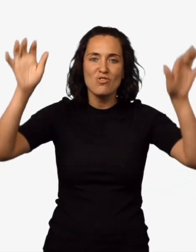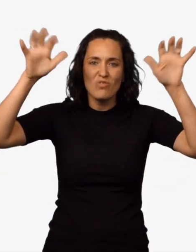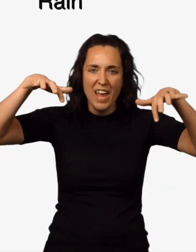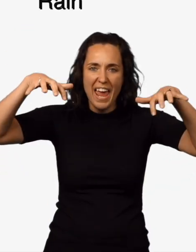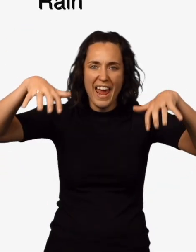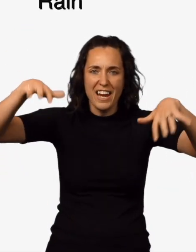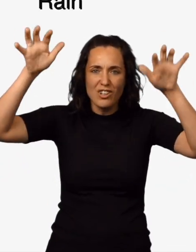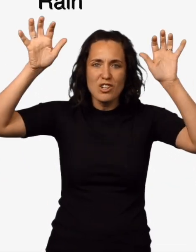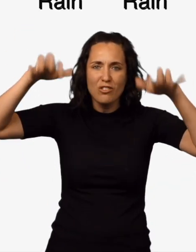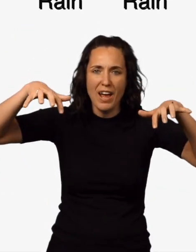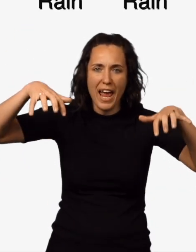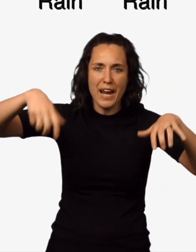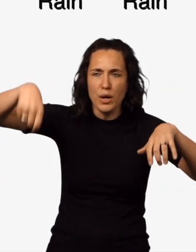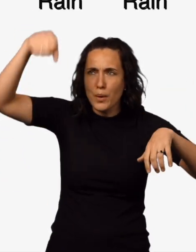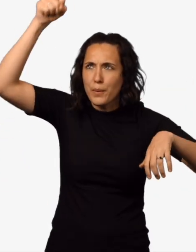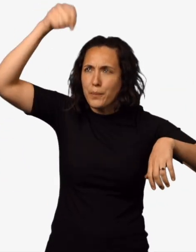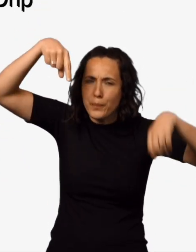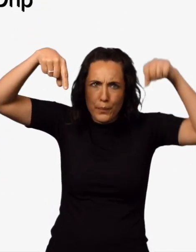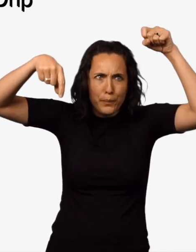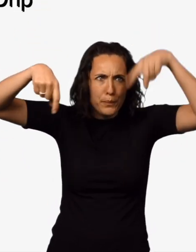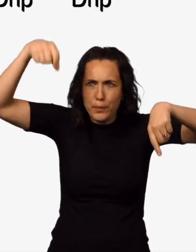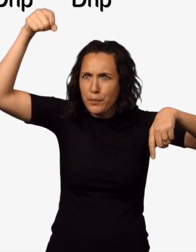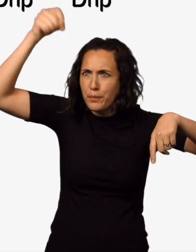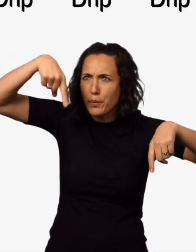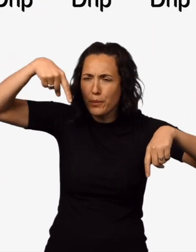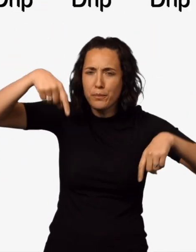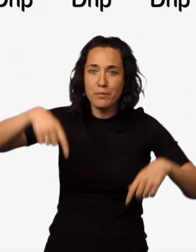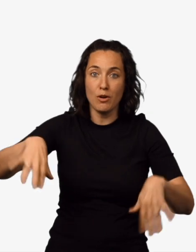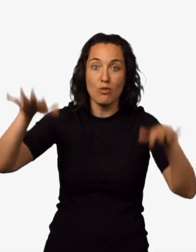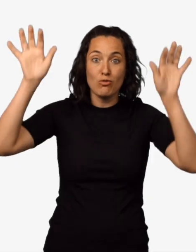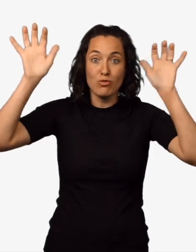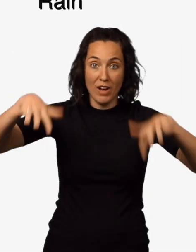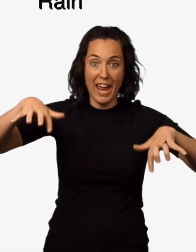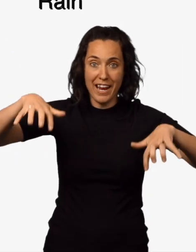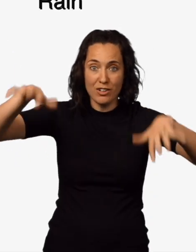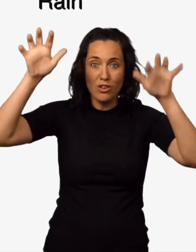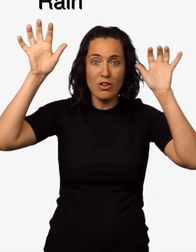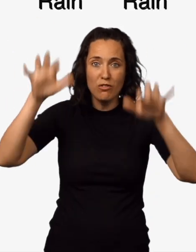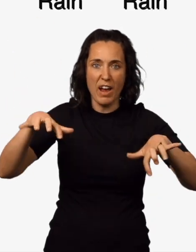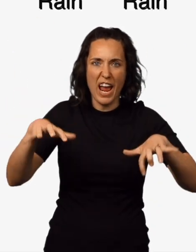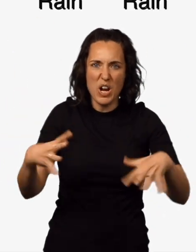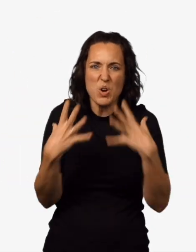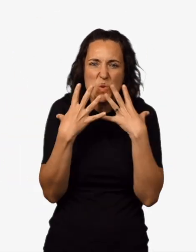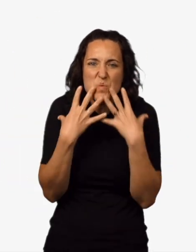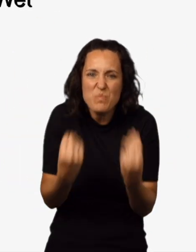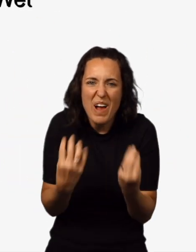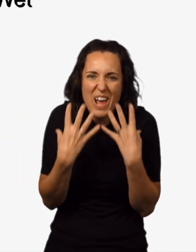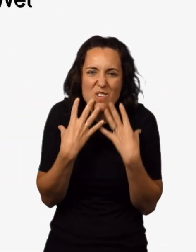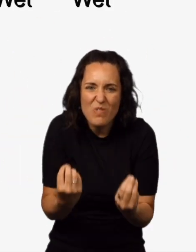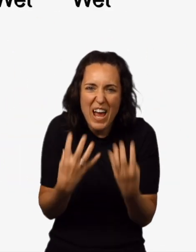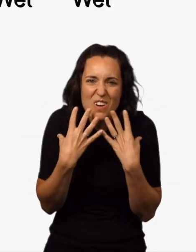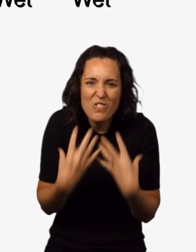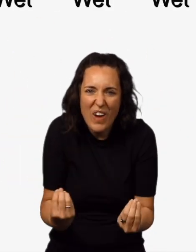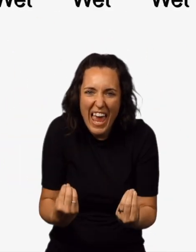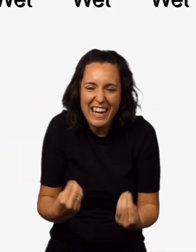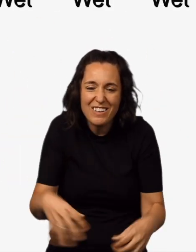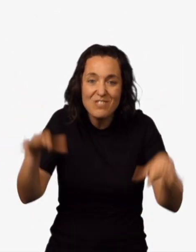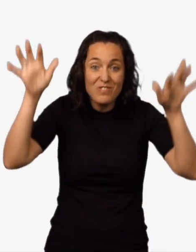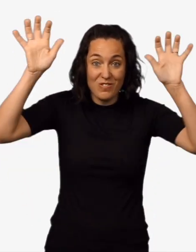Rain, rain. Drip, drip, drip. Rain, rain. Wet, wet, wet.